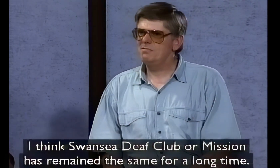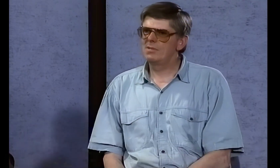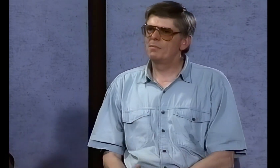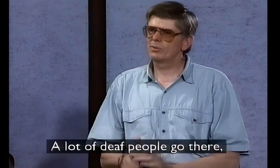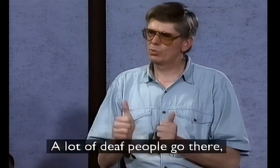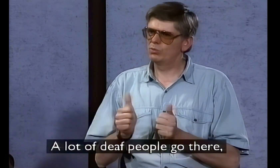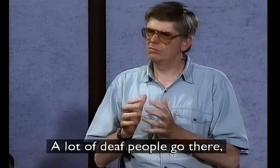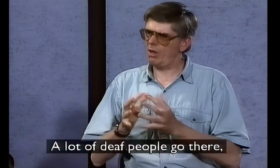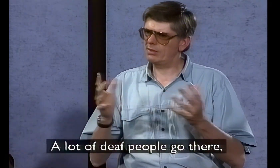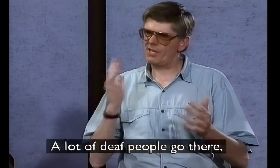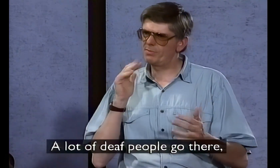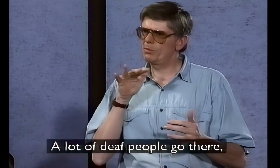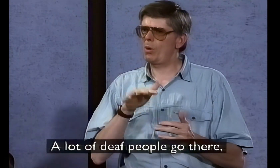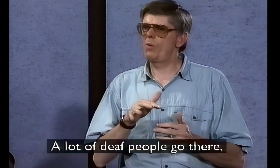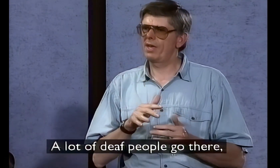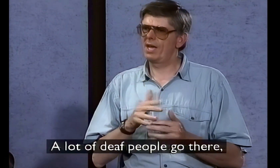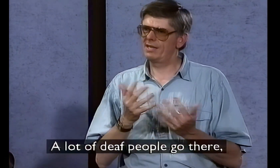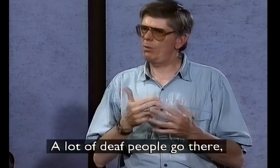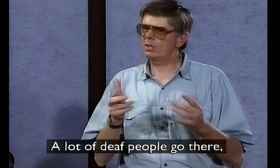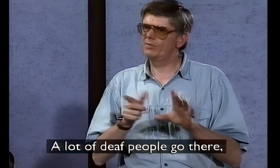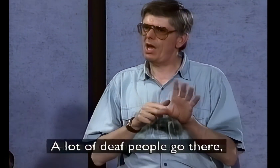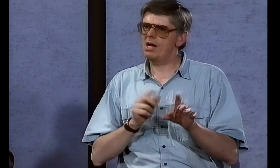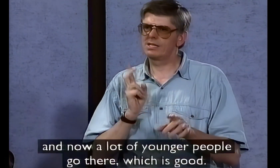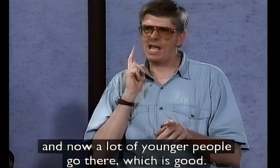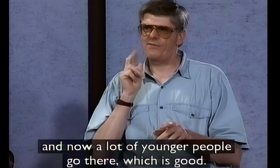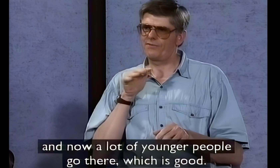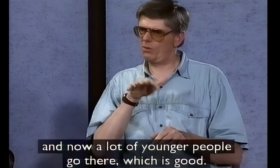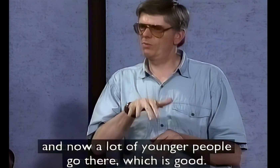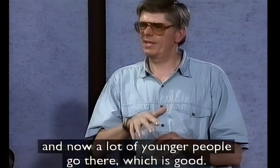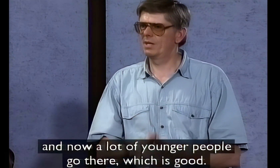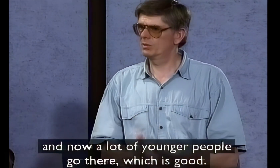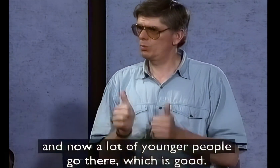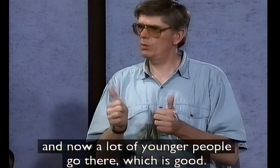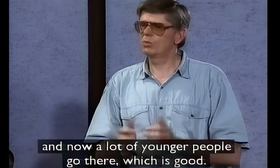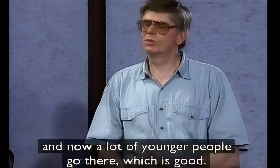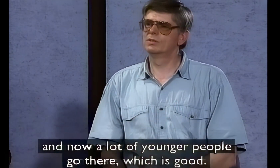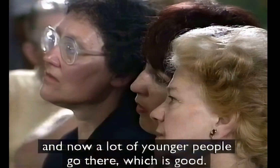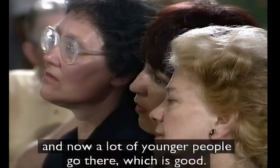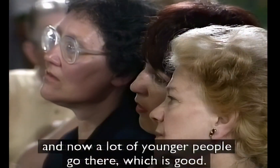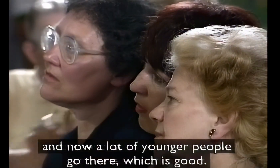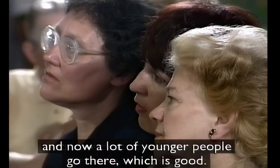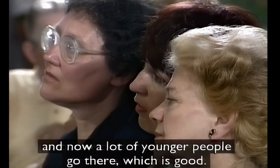same for a long time. A lot of deaf people go there, and now a lot of younger people go there, which is quite